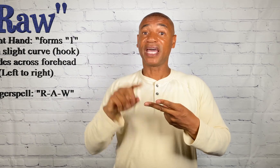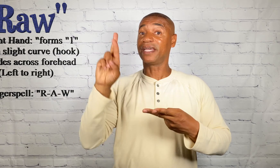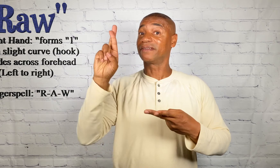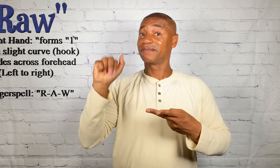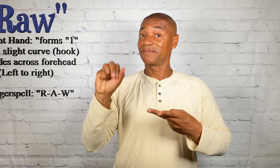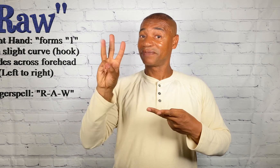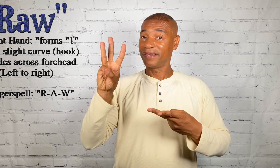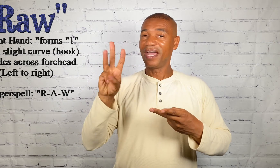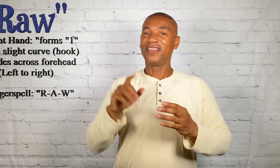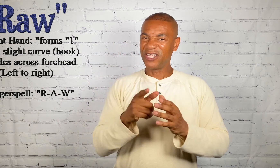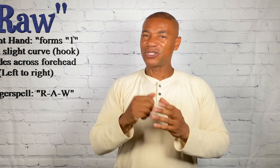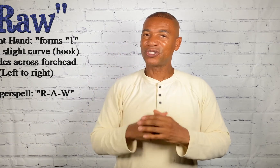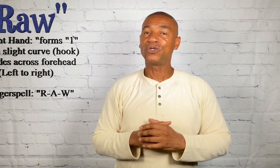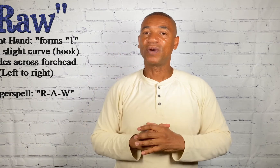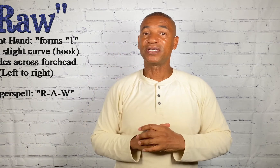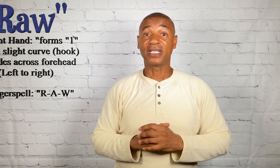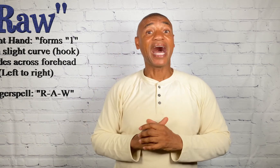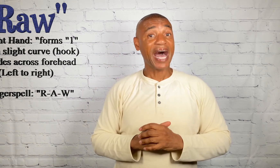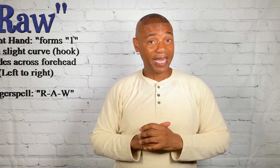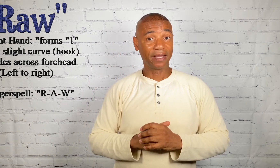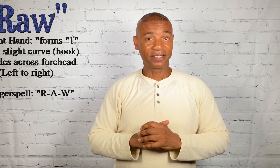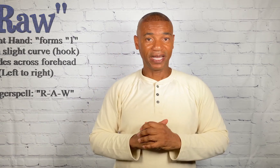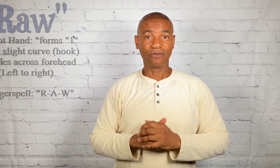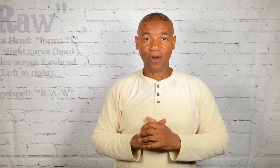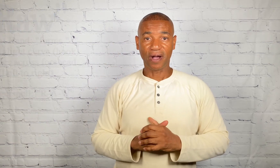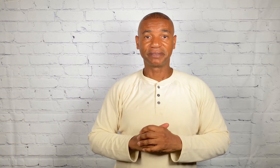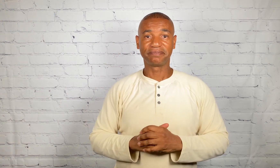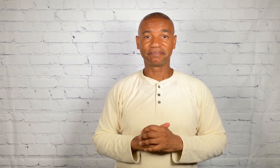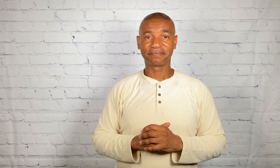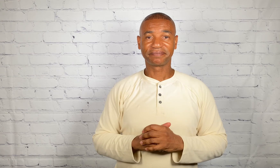second. These are the 2 ways that I sign raw.